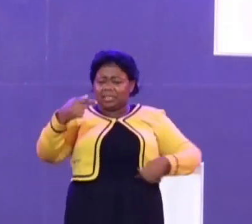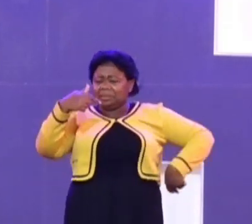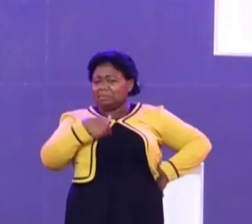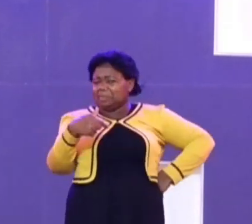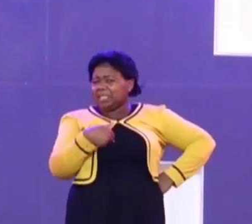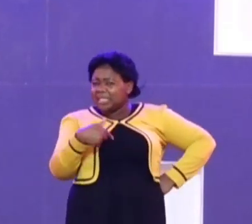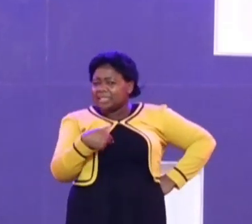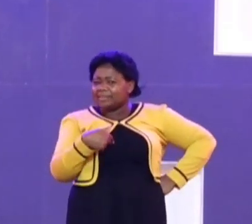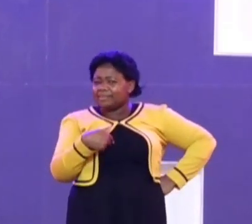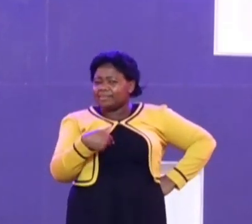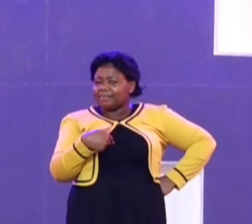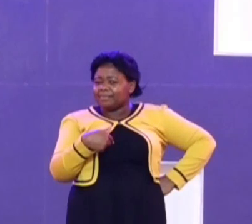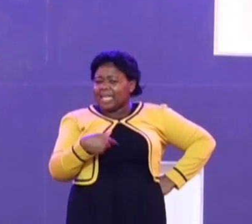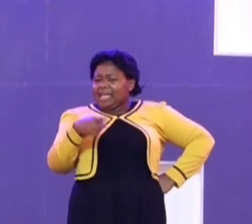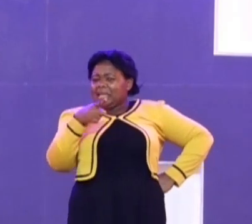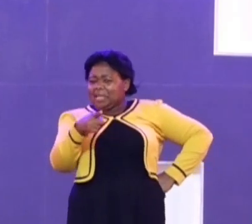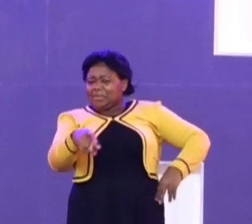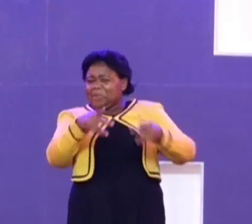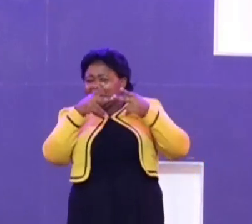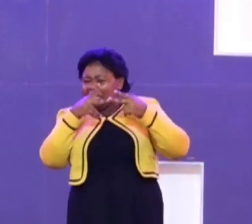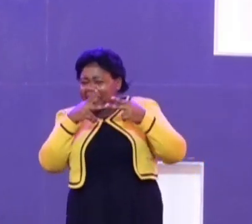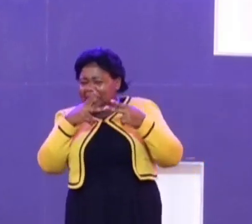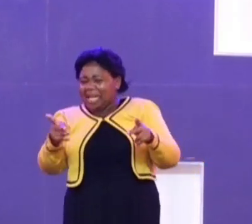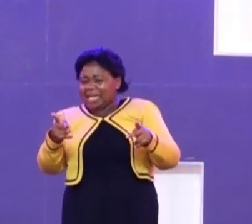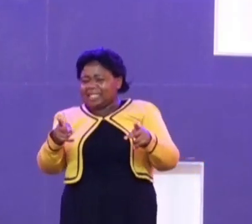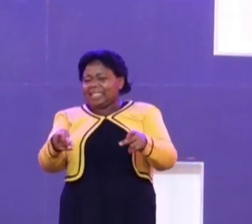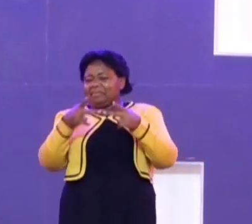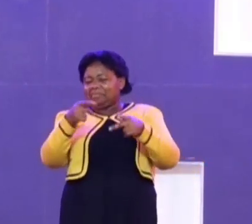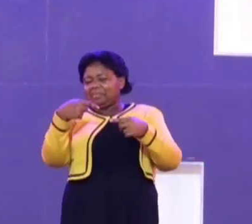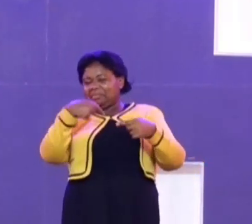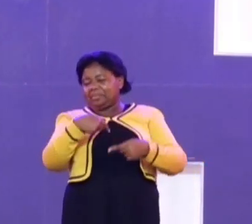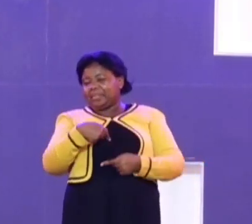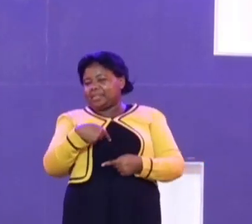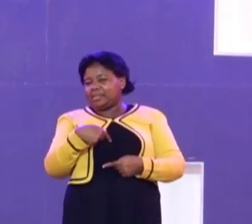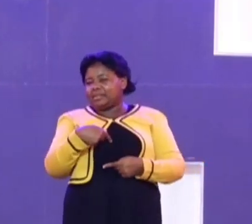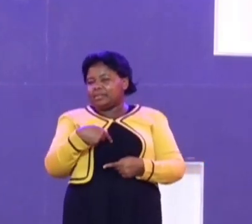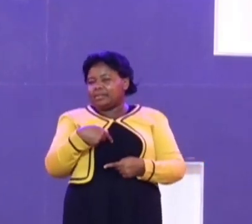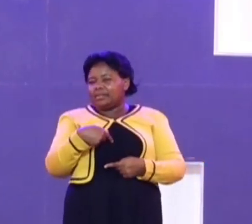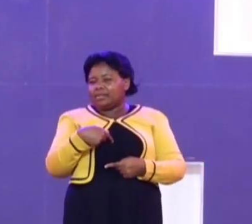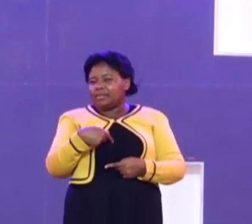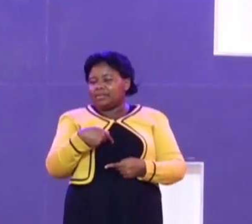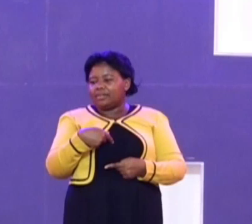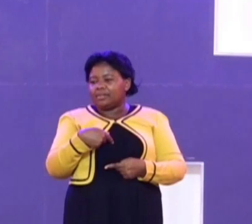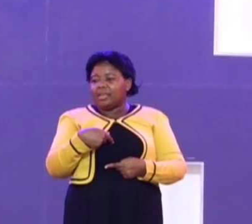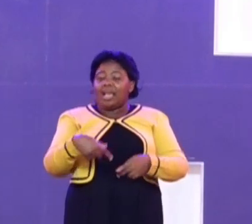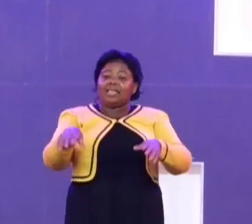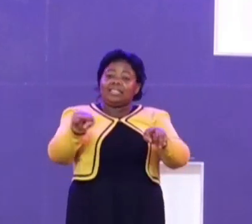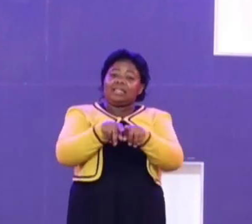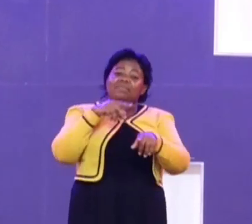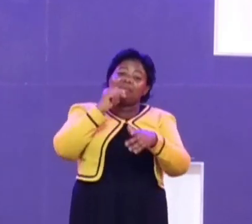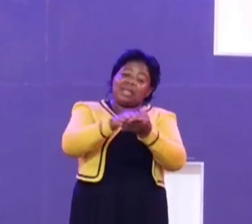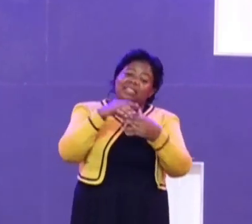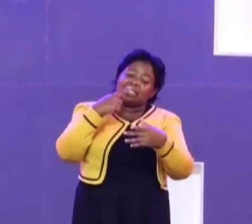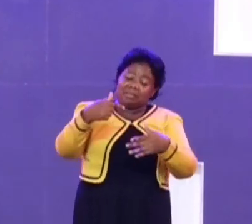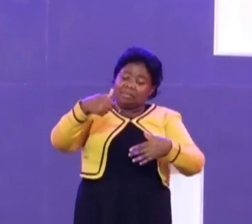wife says me. Oyo yansokereza nze. That man is the one who began the all this. Omusajja yagamba nze. And the man